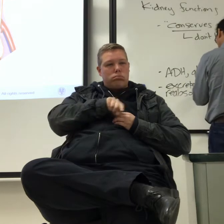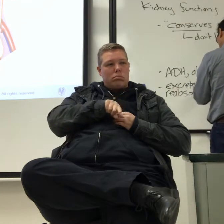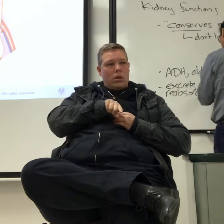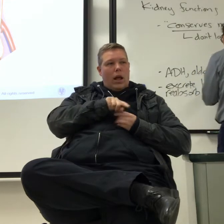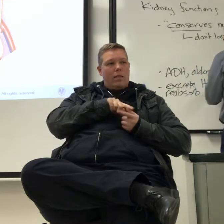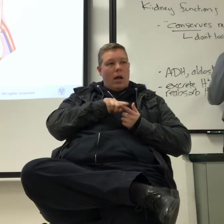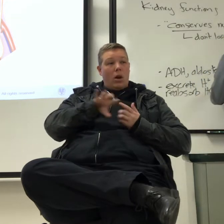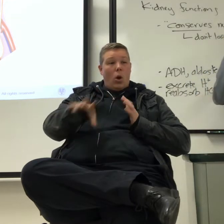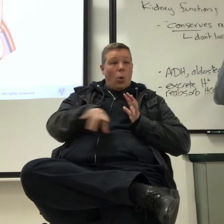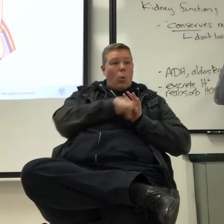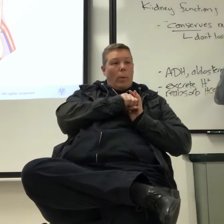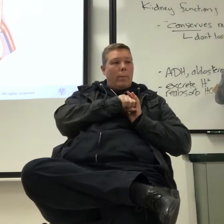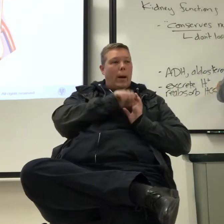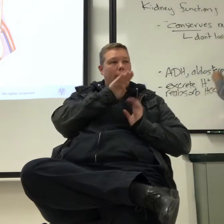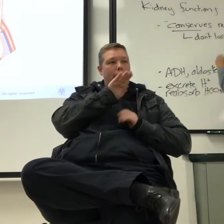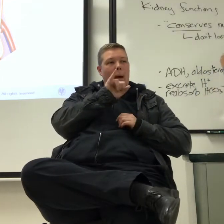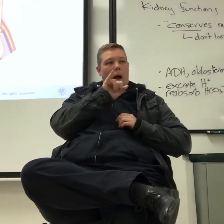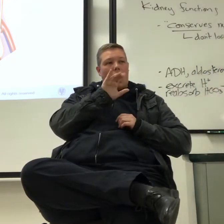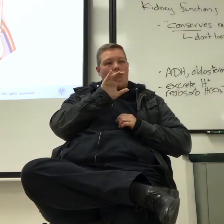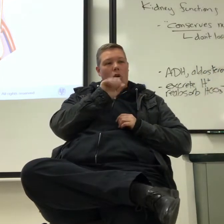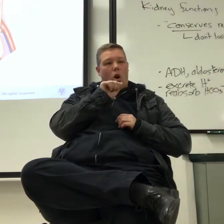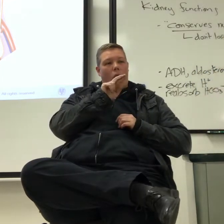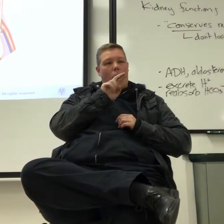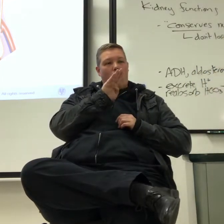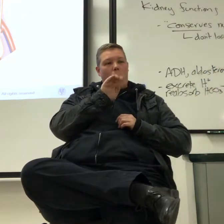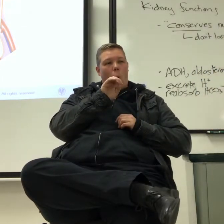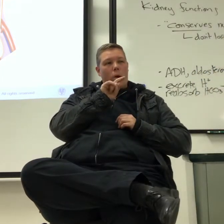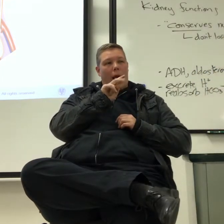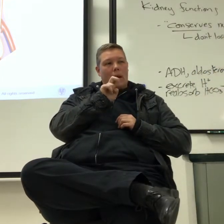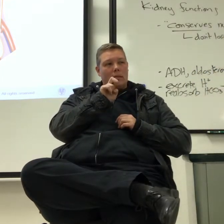bicarbonate, the base.